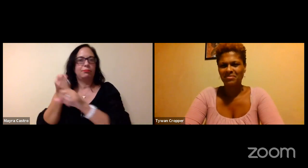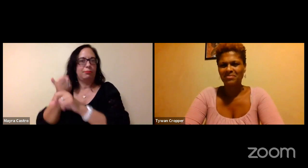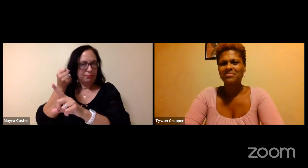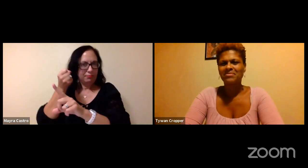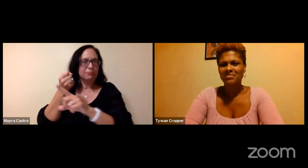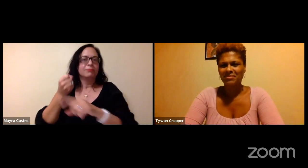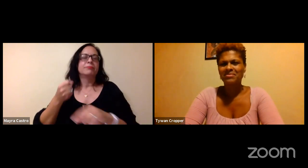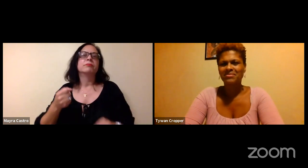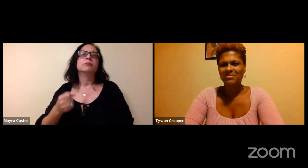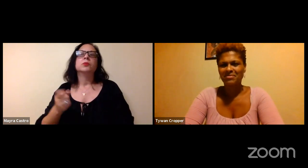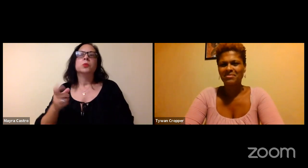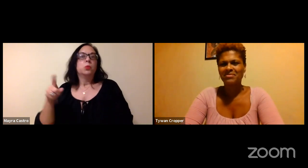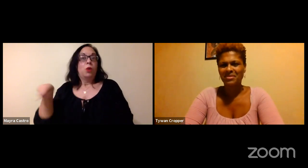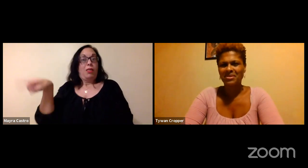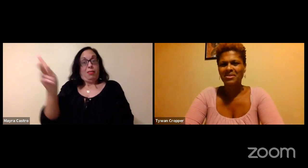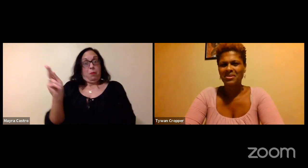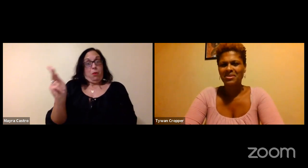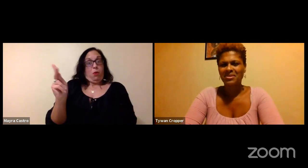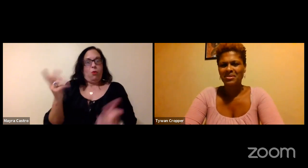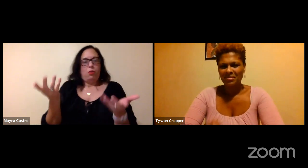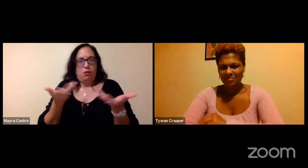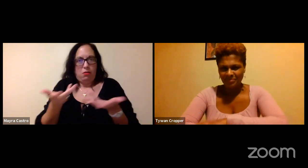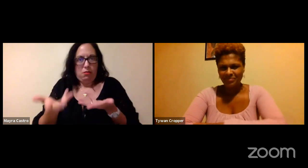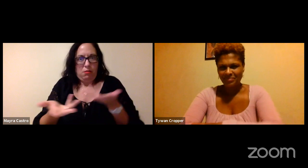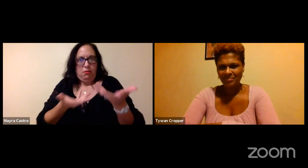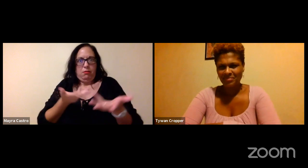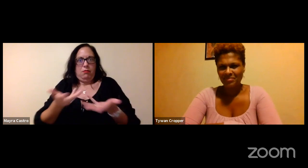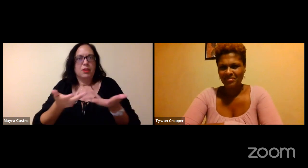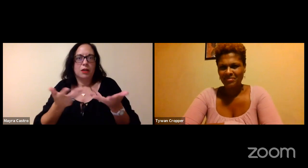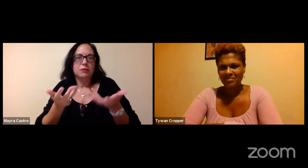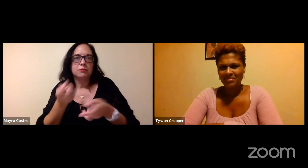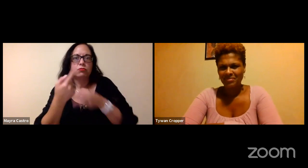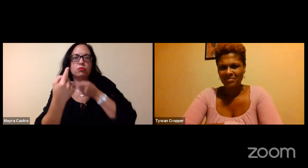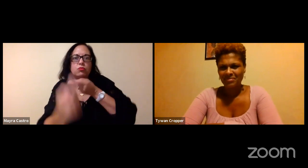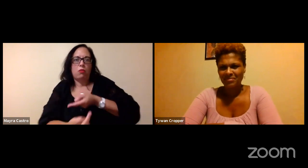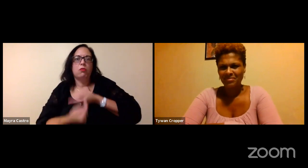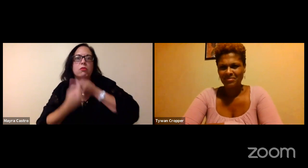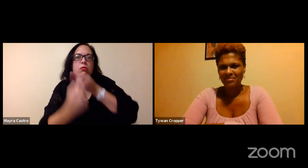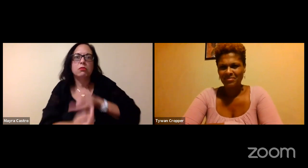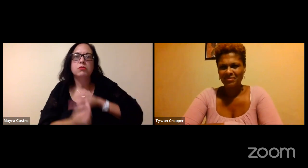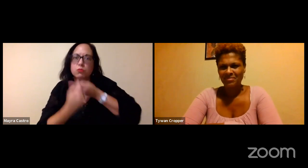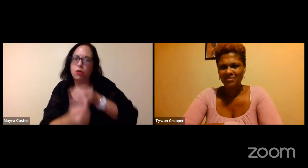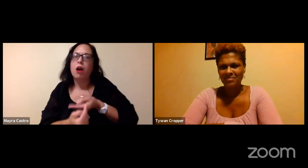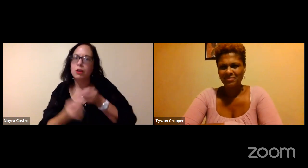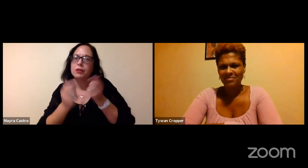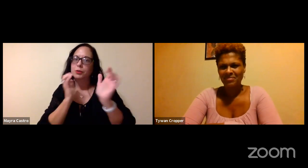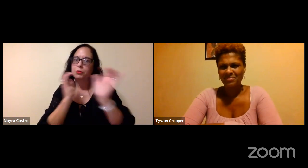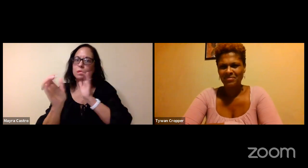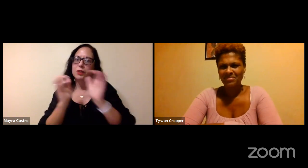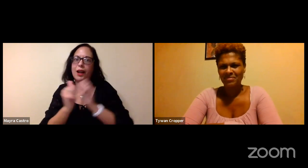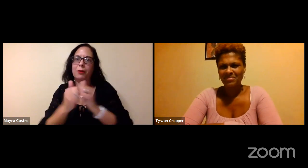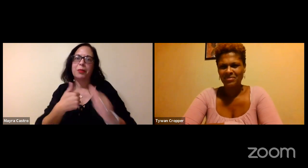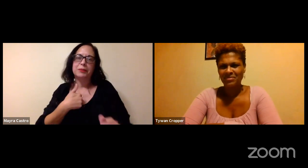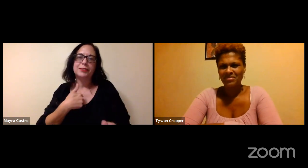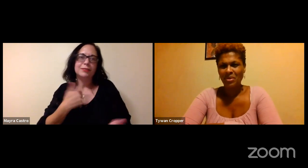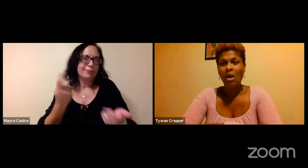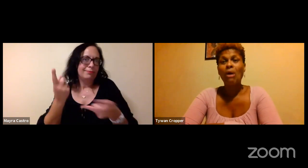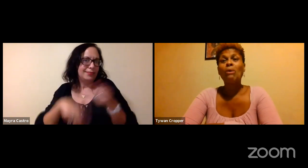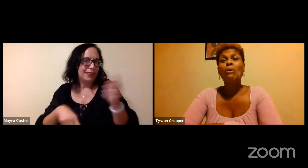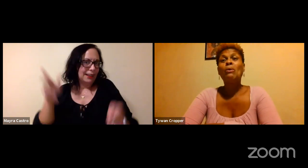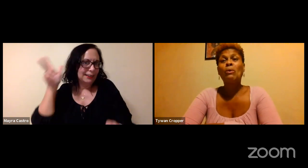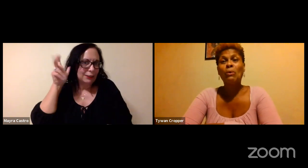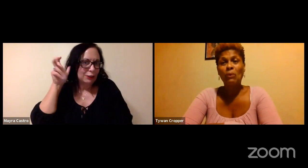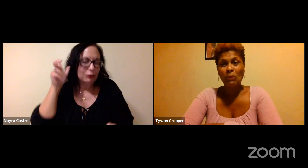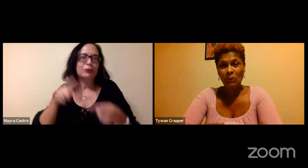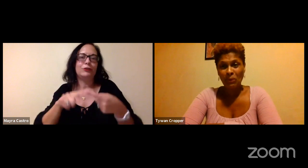1962 to 67 was the high incidence of mothers who were pregnant having rubella. So